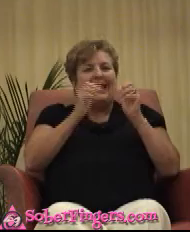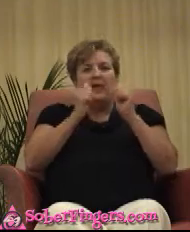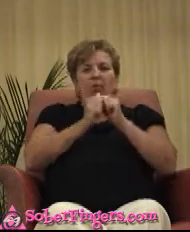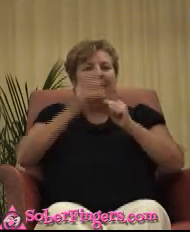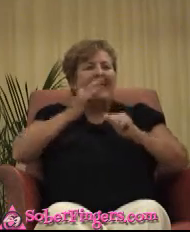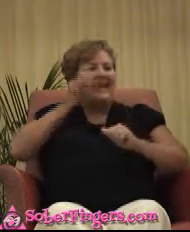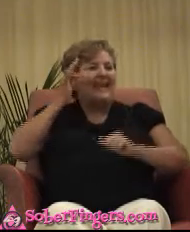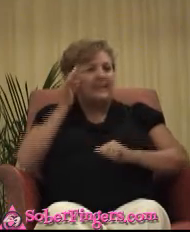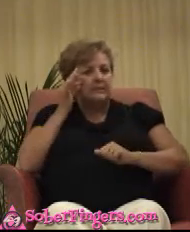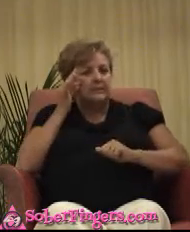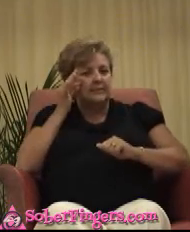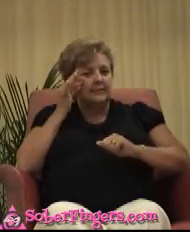There you go.